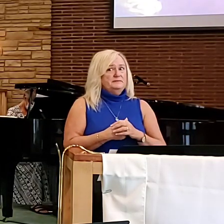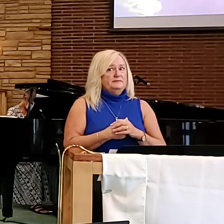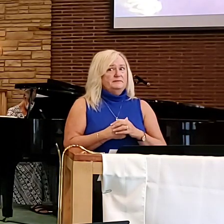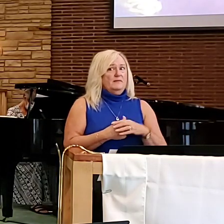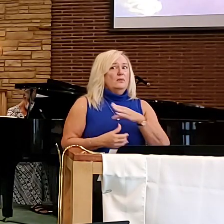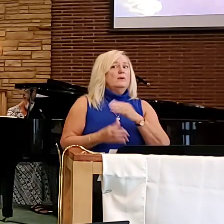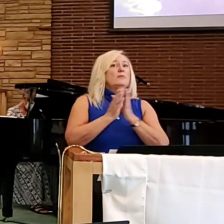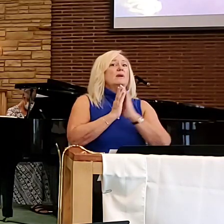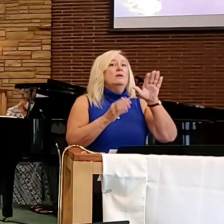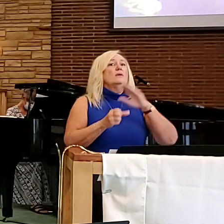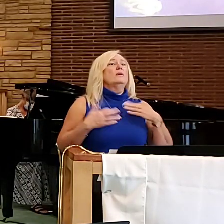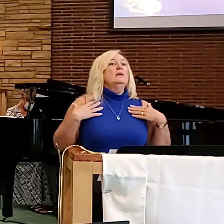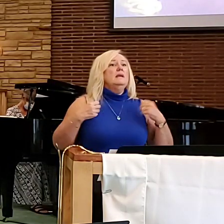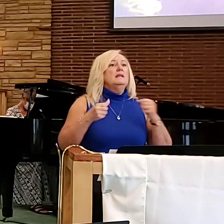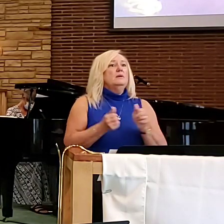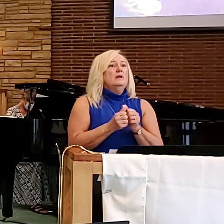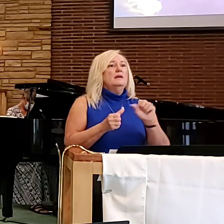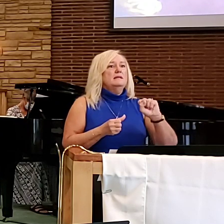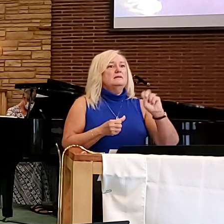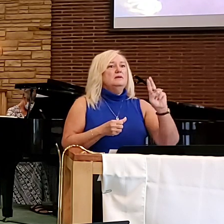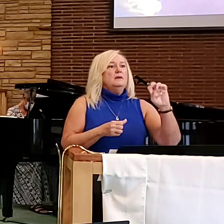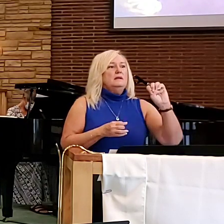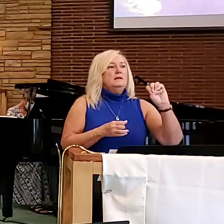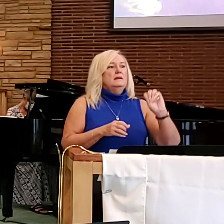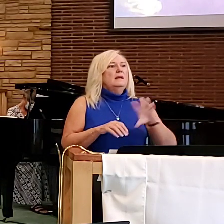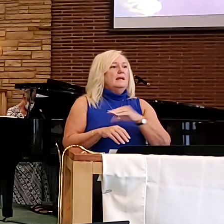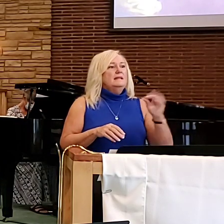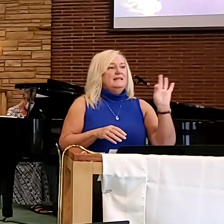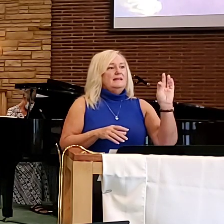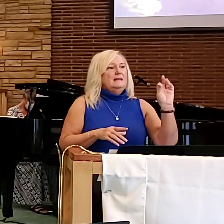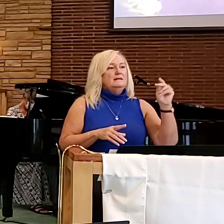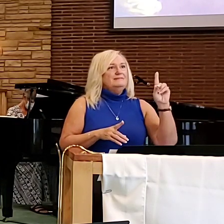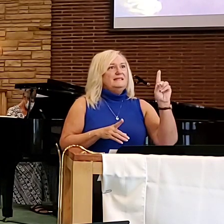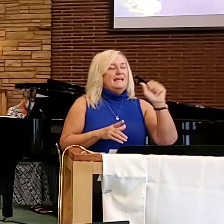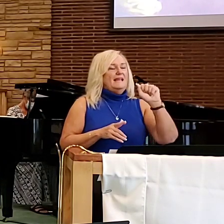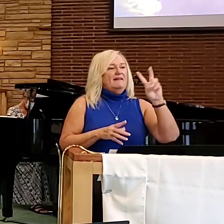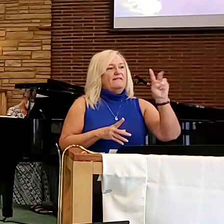We pray your healing with Sue and Dave.